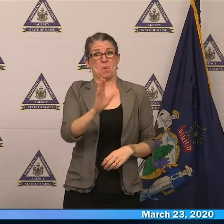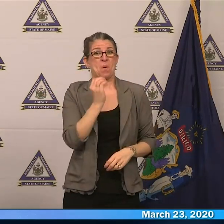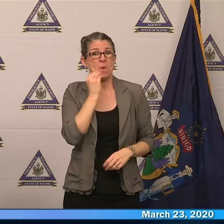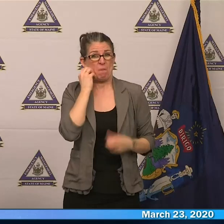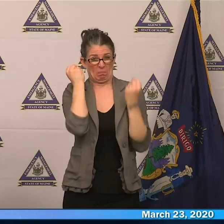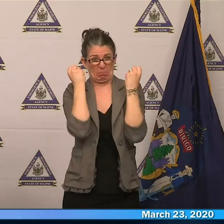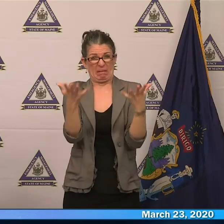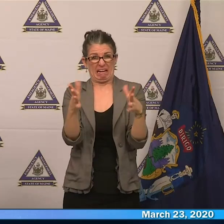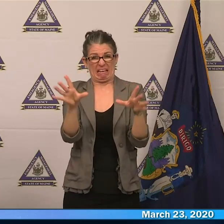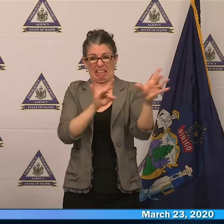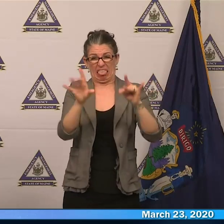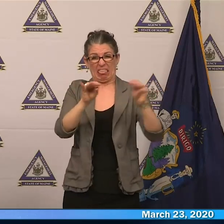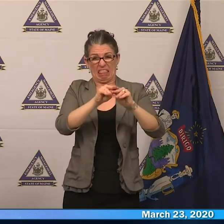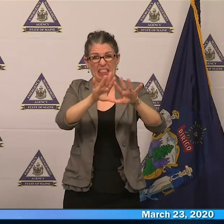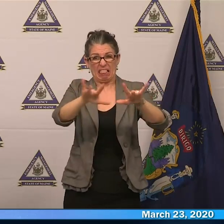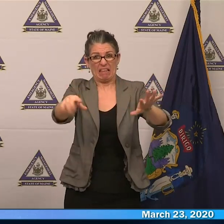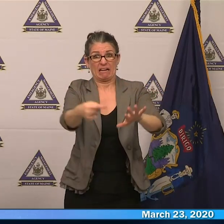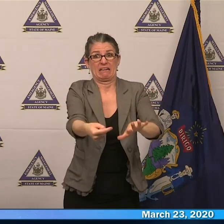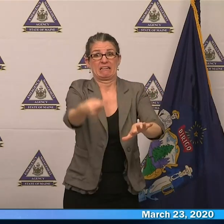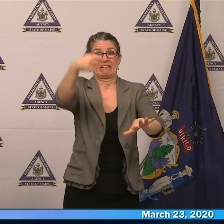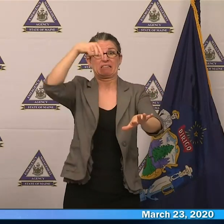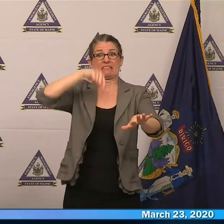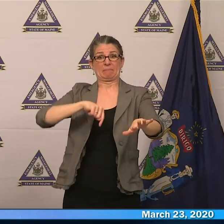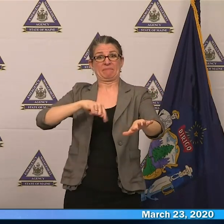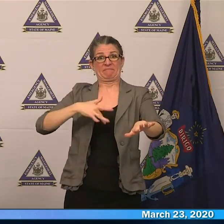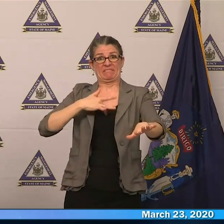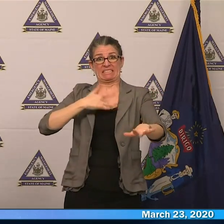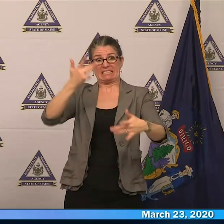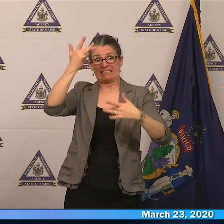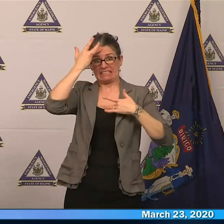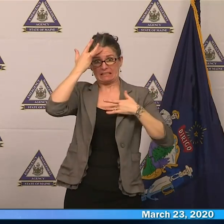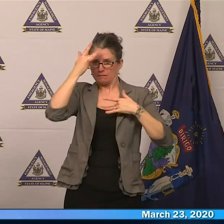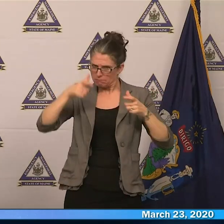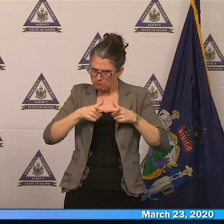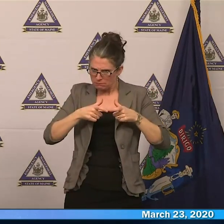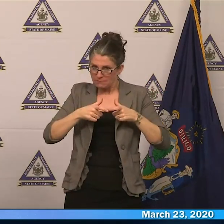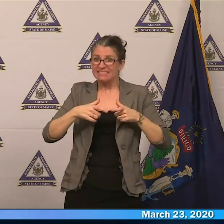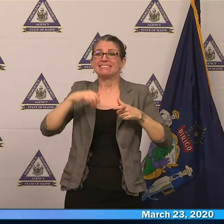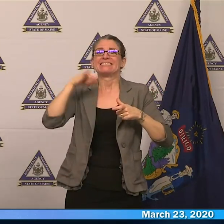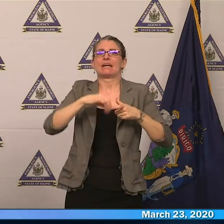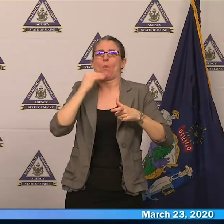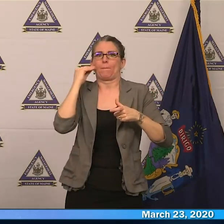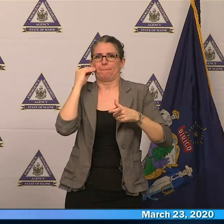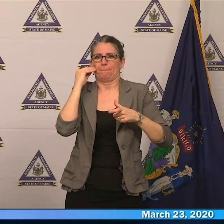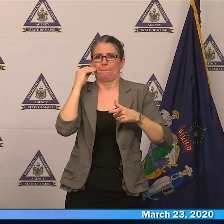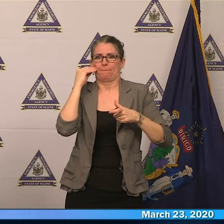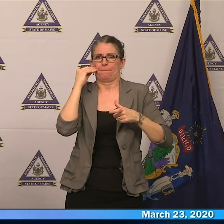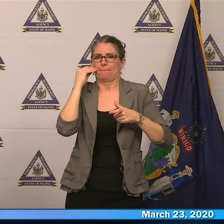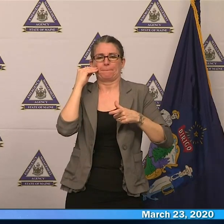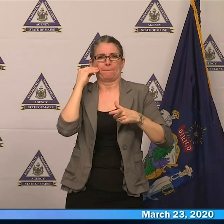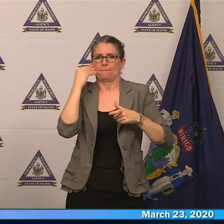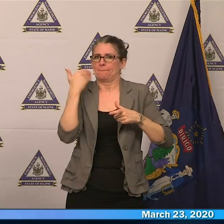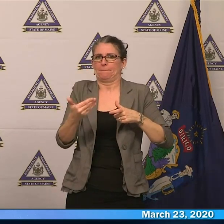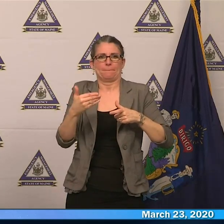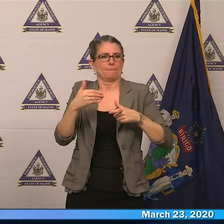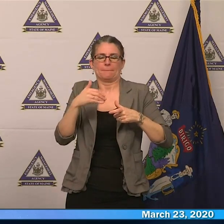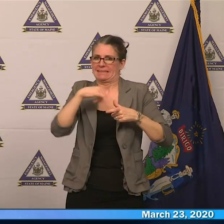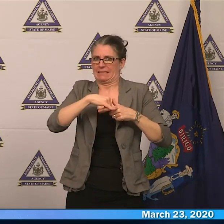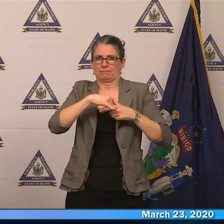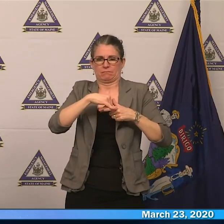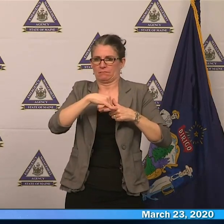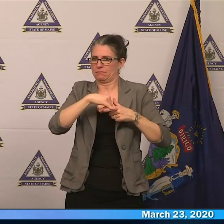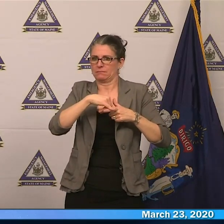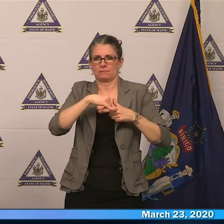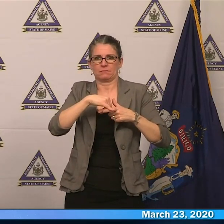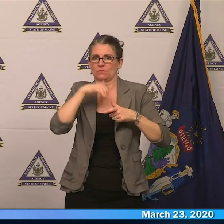well, please make sure you stay inside. At baseline, everyone in Maine should be looking to introduce